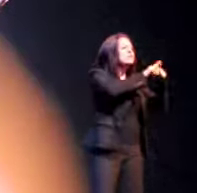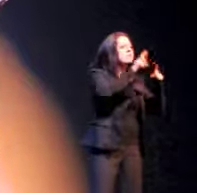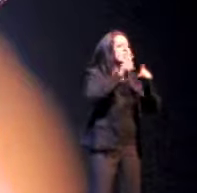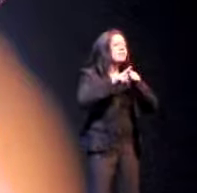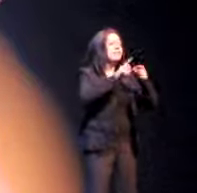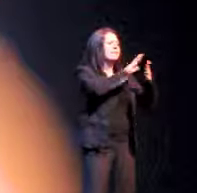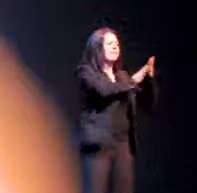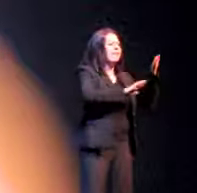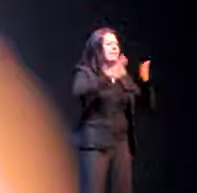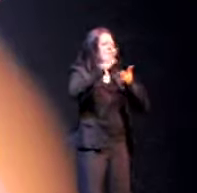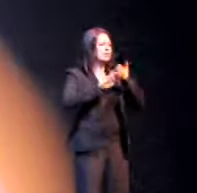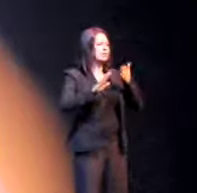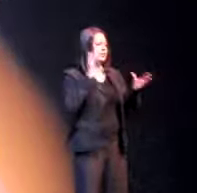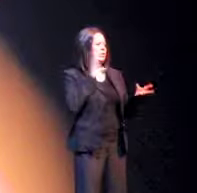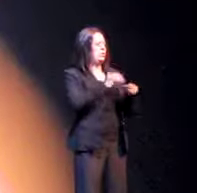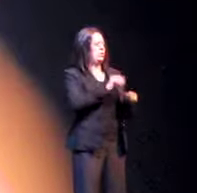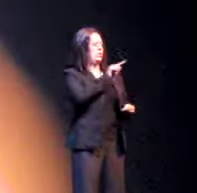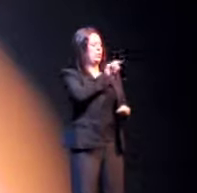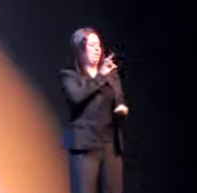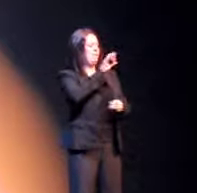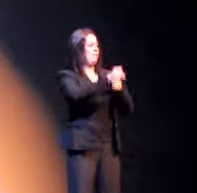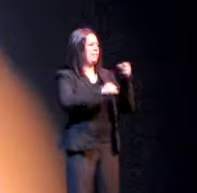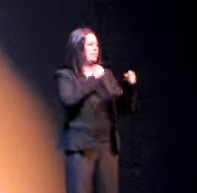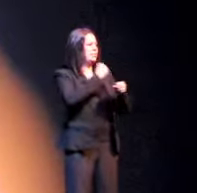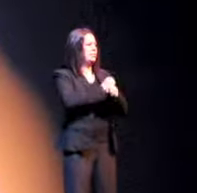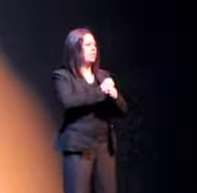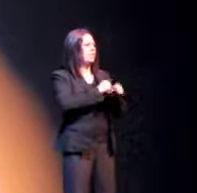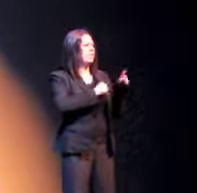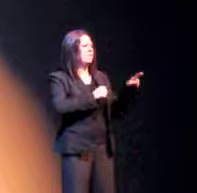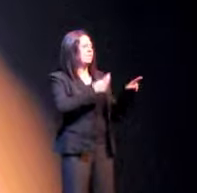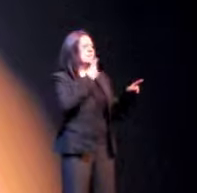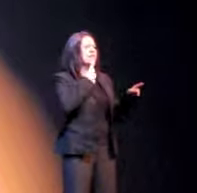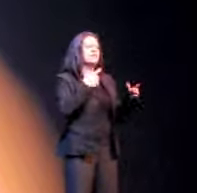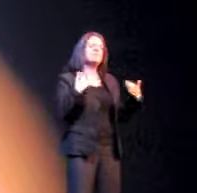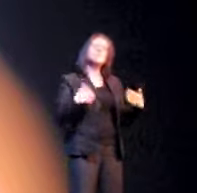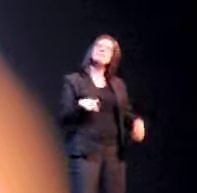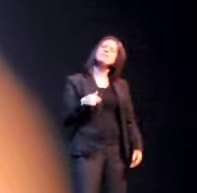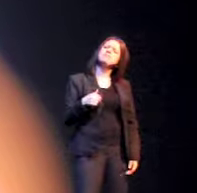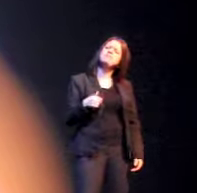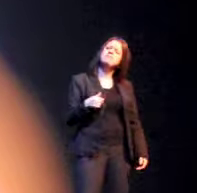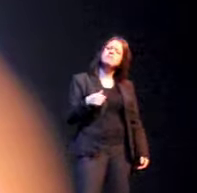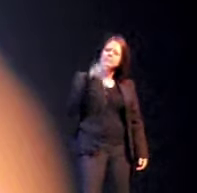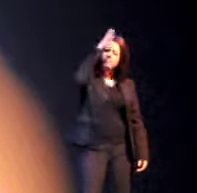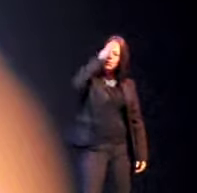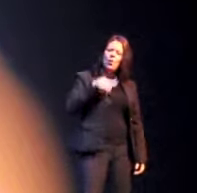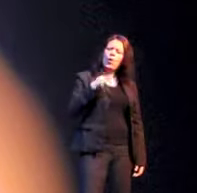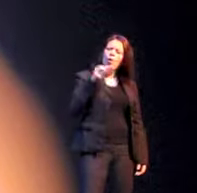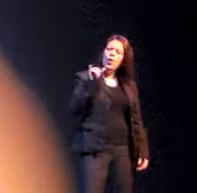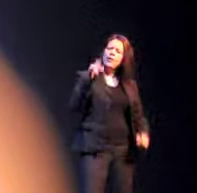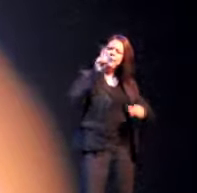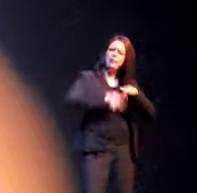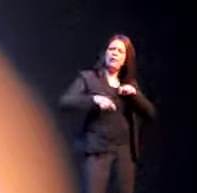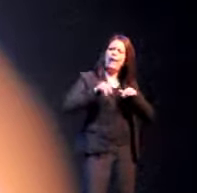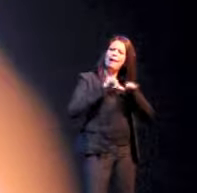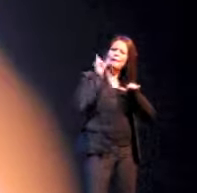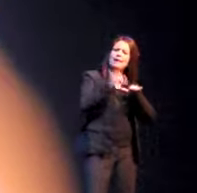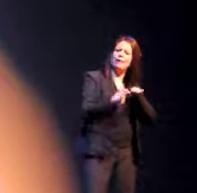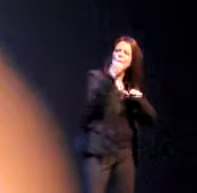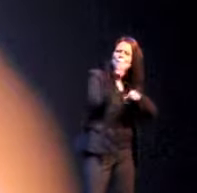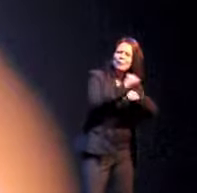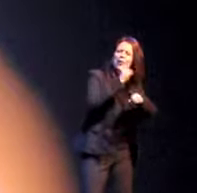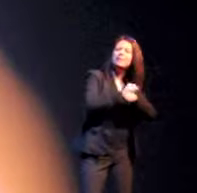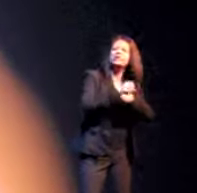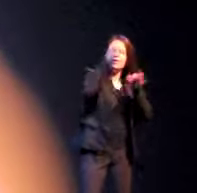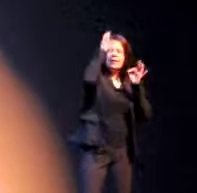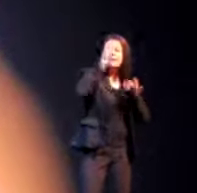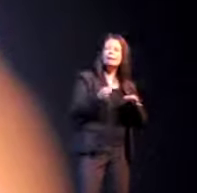first thing he said without hesitation was, "Hoy, you can't keep a job. So I'm